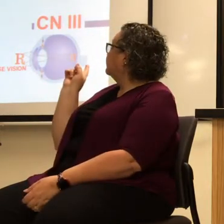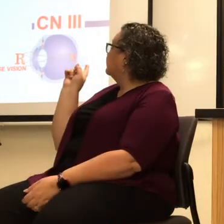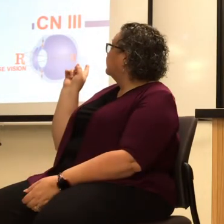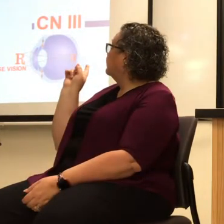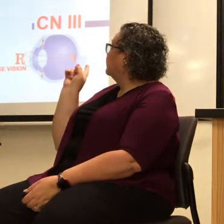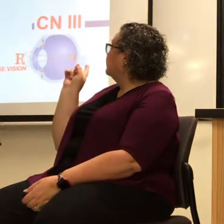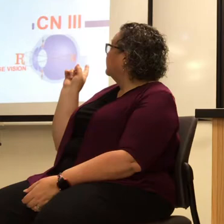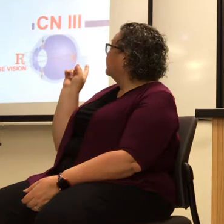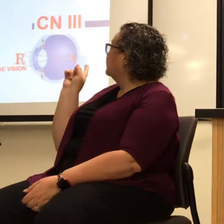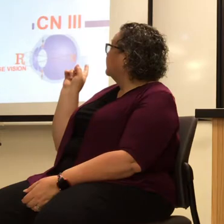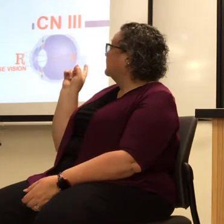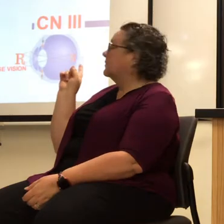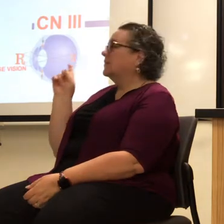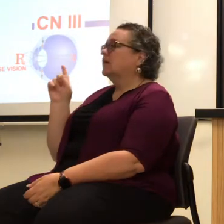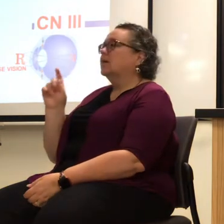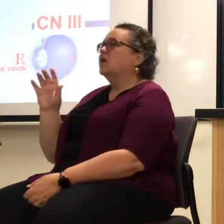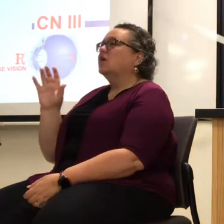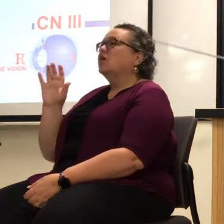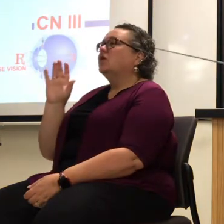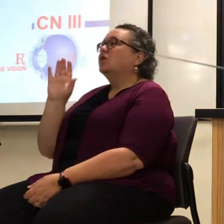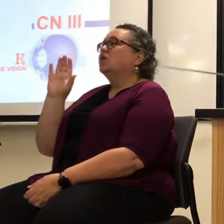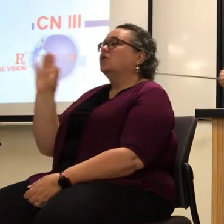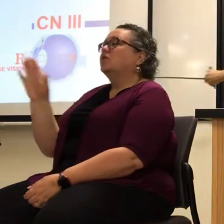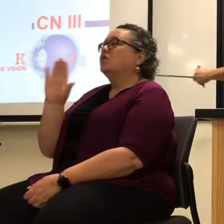Sympathetic response is